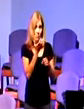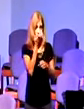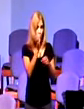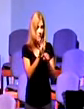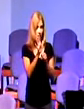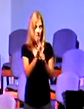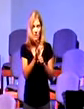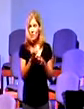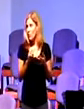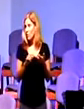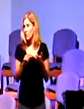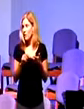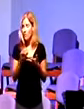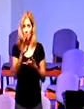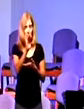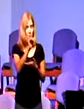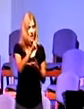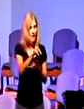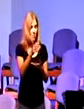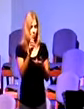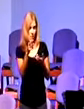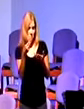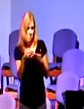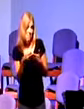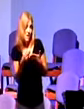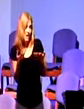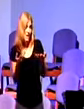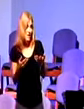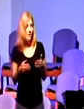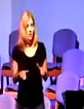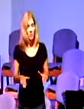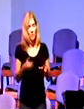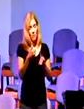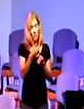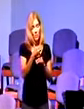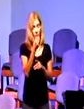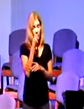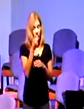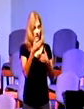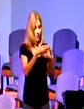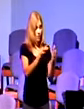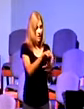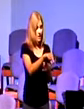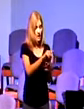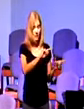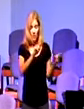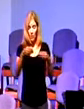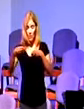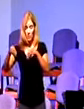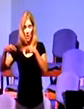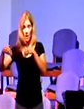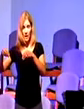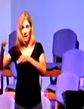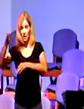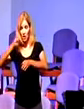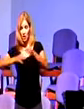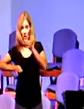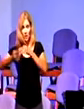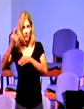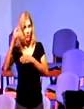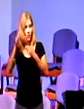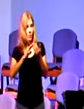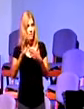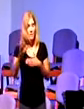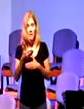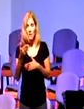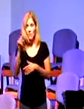There was no such thing as a bank or even money sometimes. So we would grow our own food in the garden and then go to the market and exchange that food for whatever